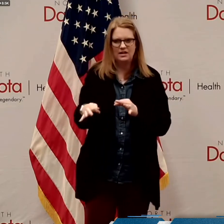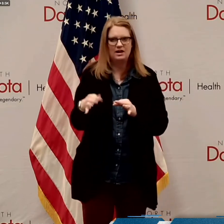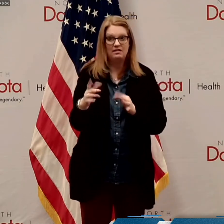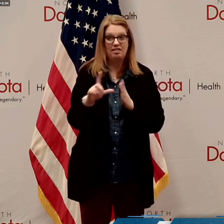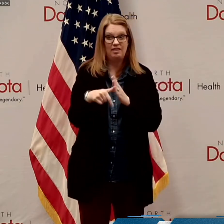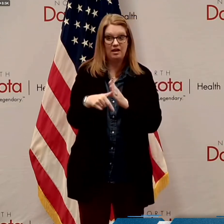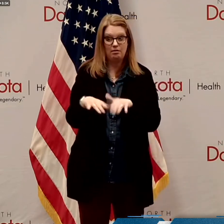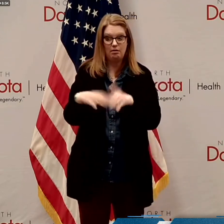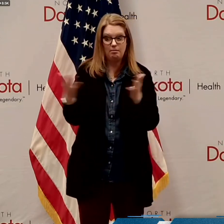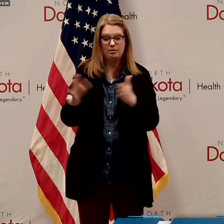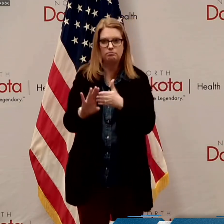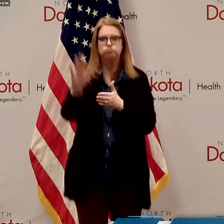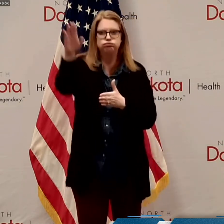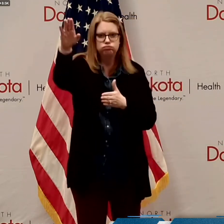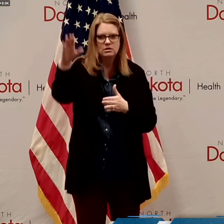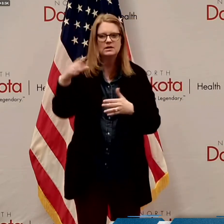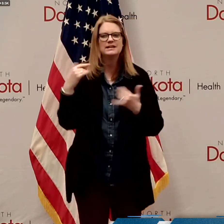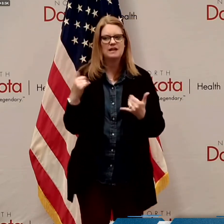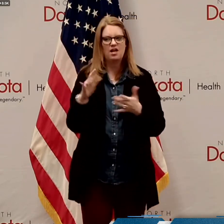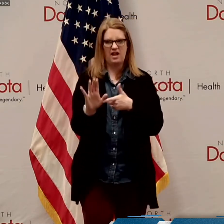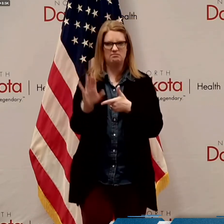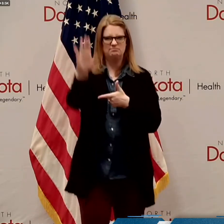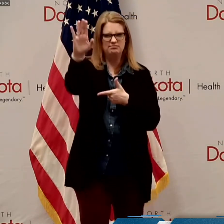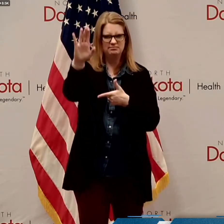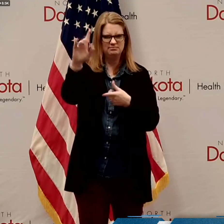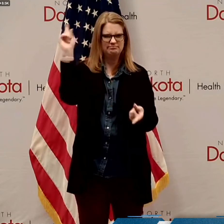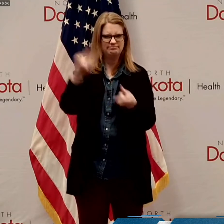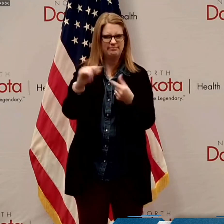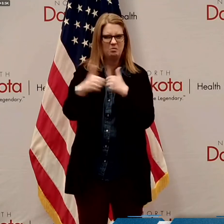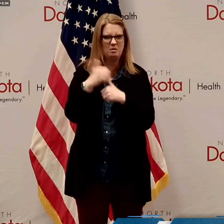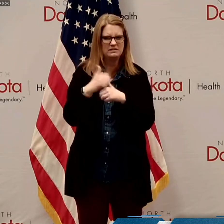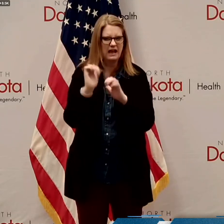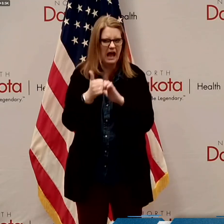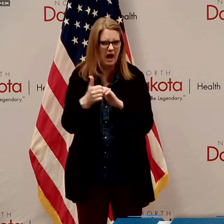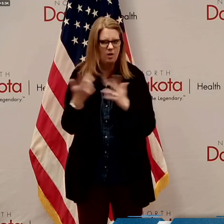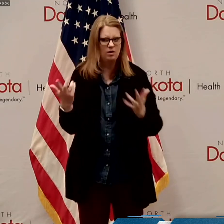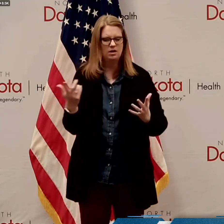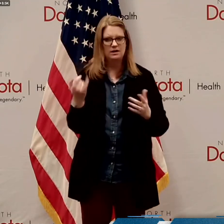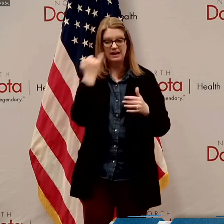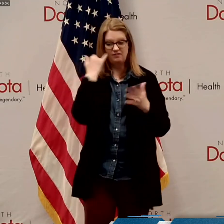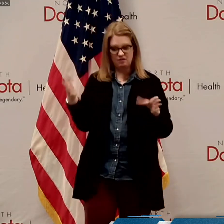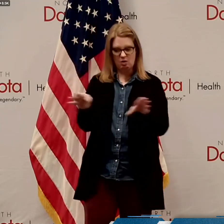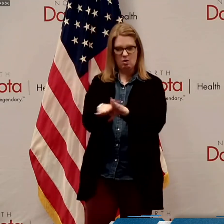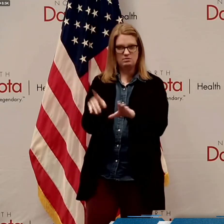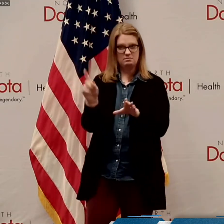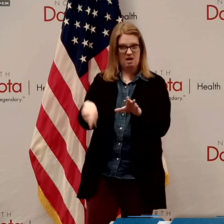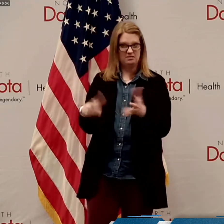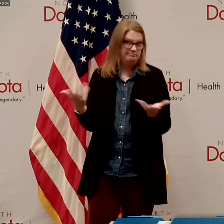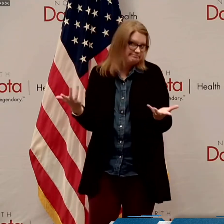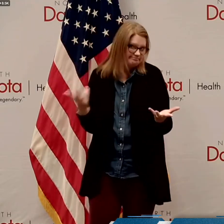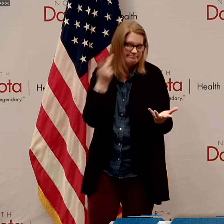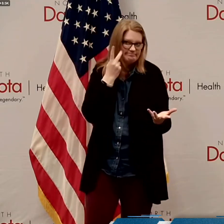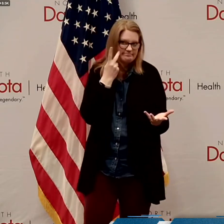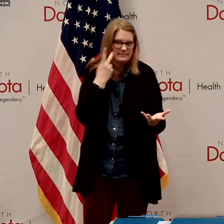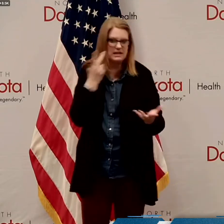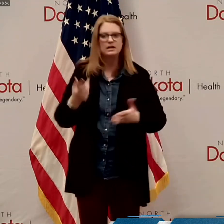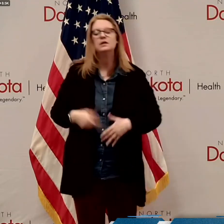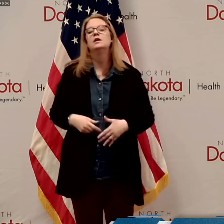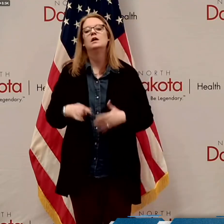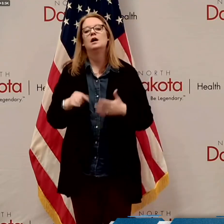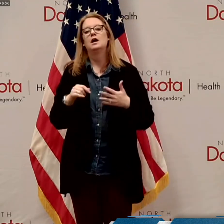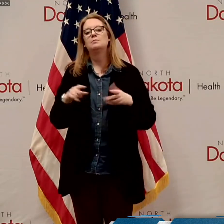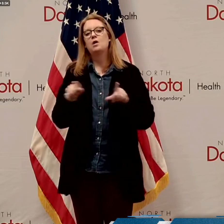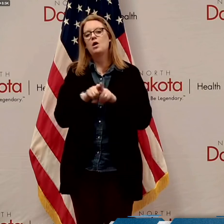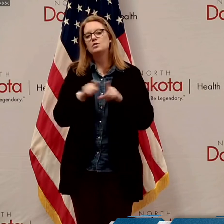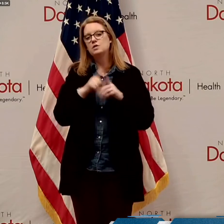then how do you mitigate the risk of resurgence, and how do you tighten back up if you have to? The third component of Opening Up America again